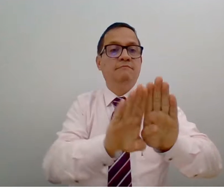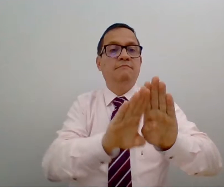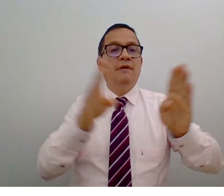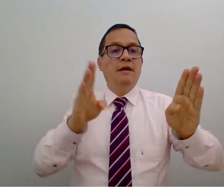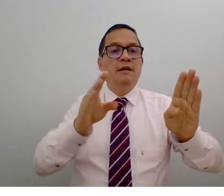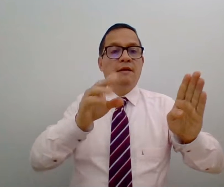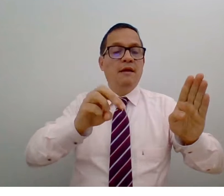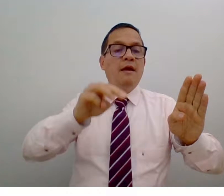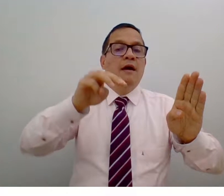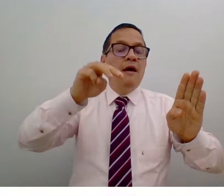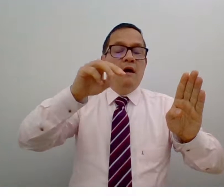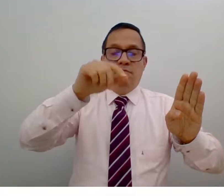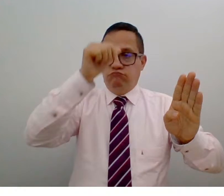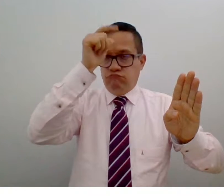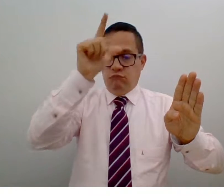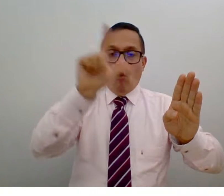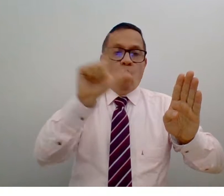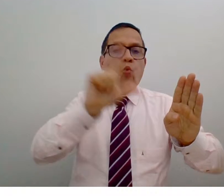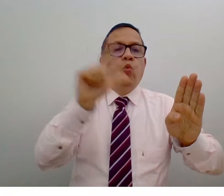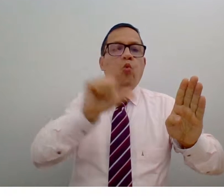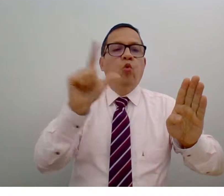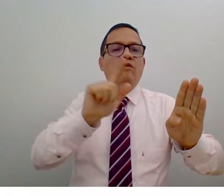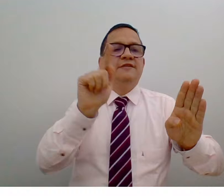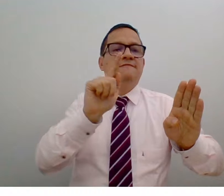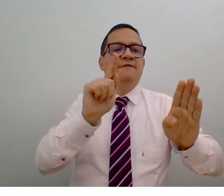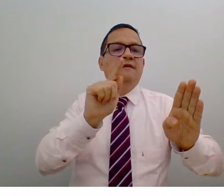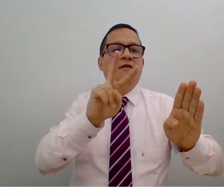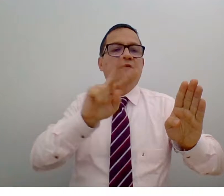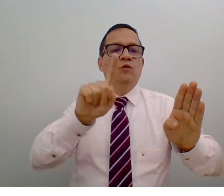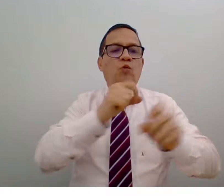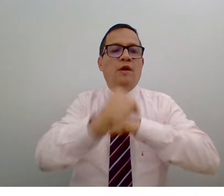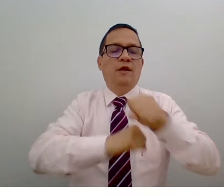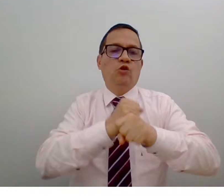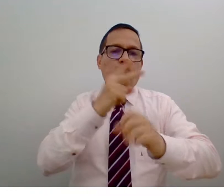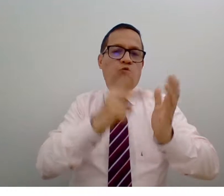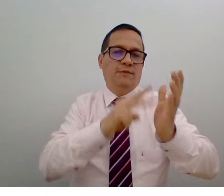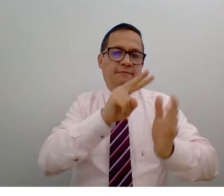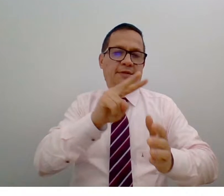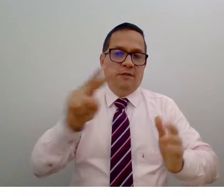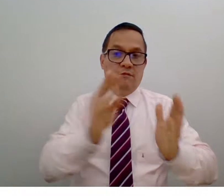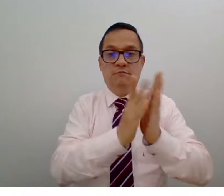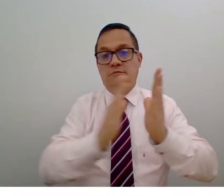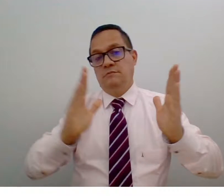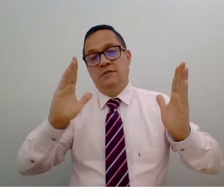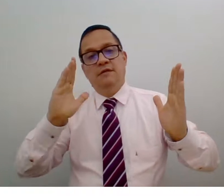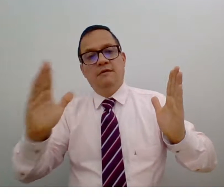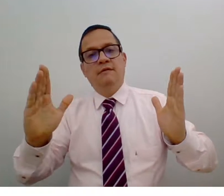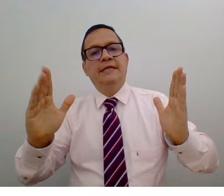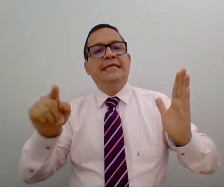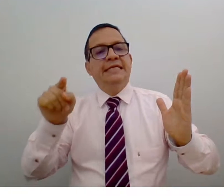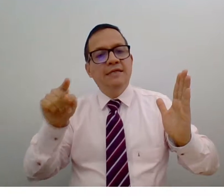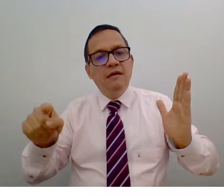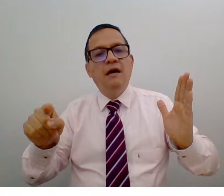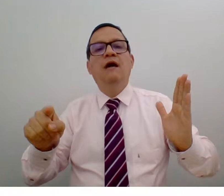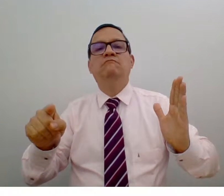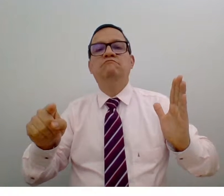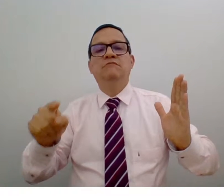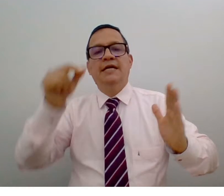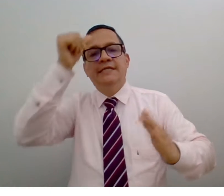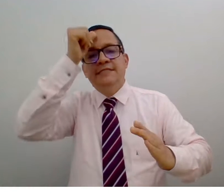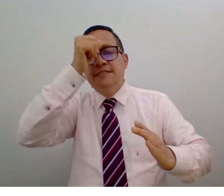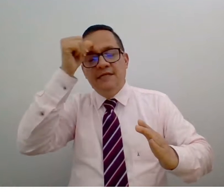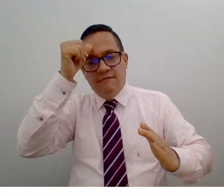on Monday, February 21, 2022. The activity ends